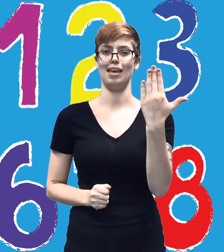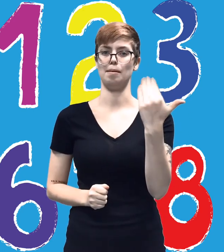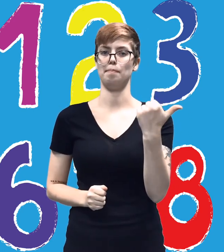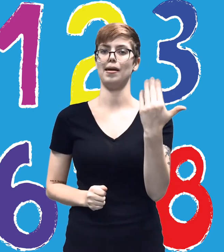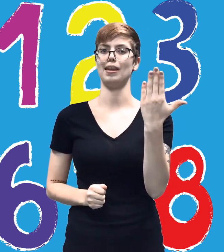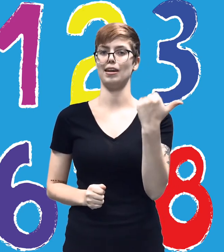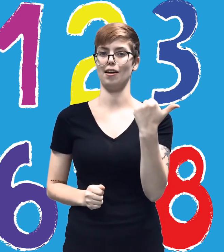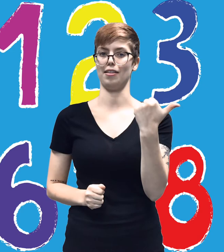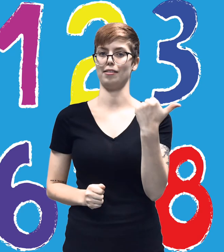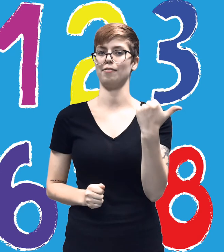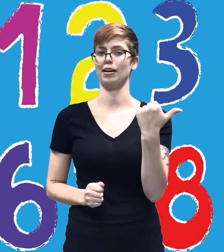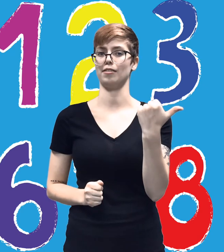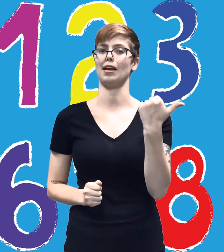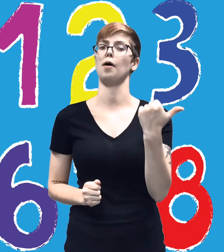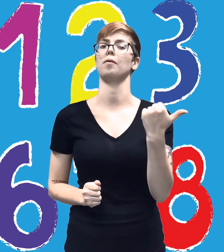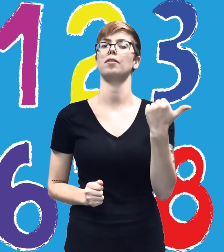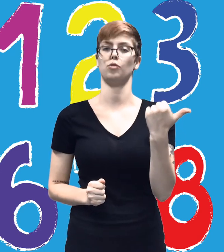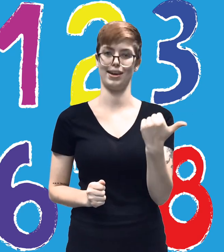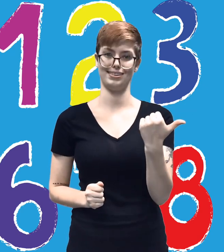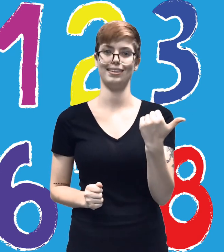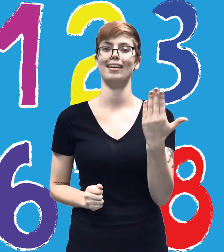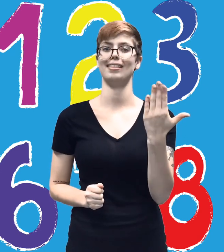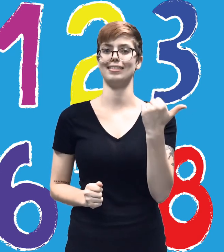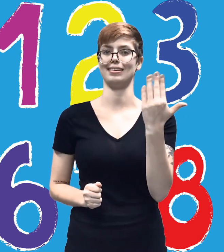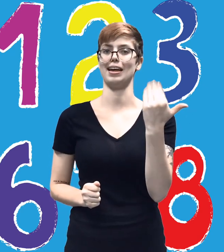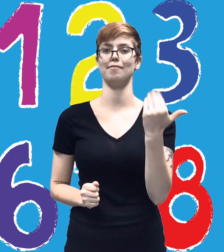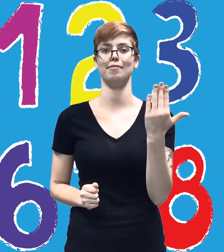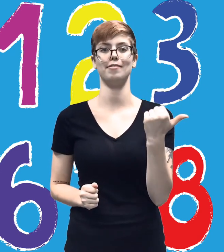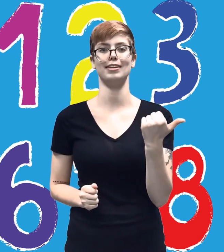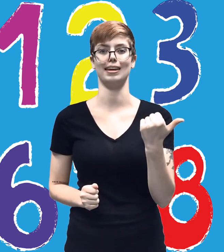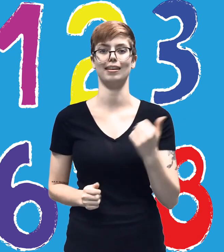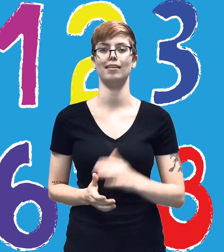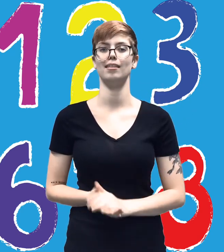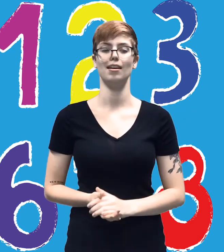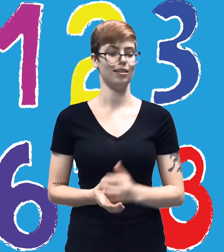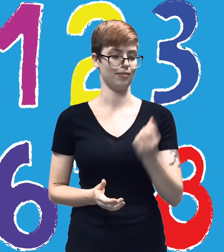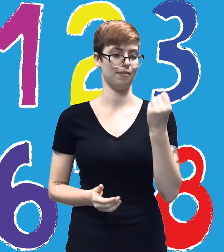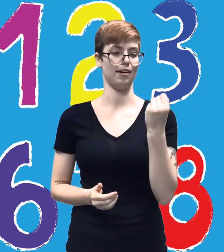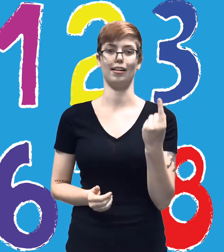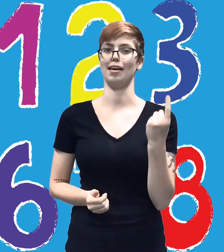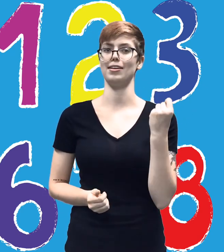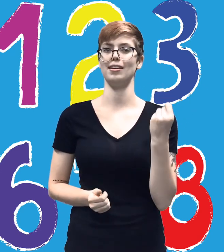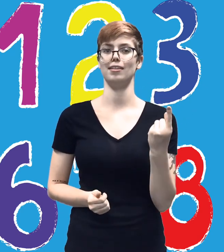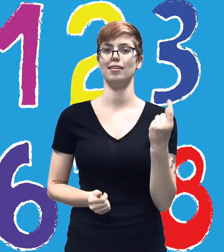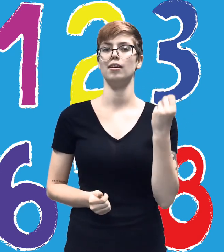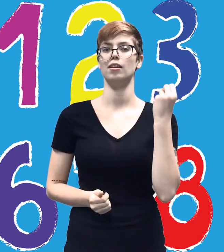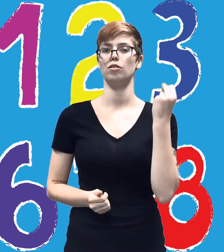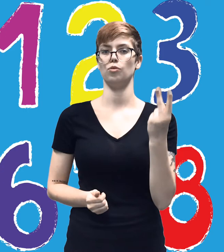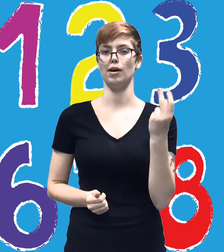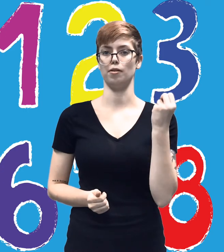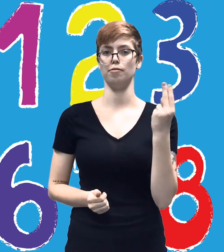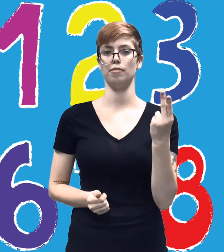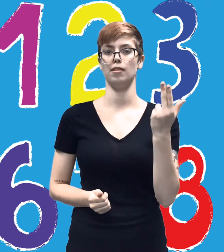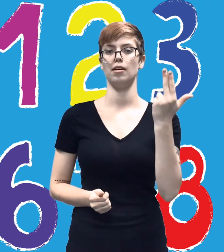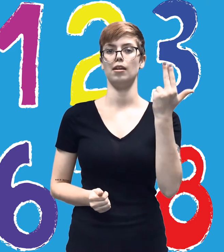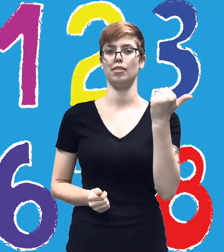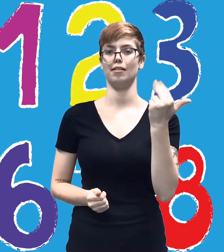then bending your other fingers down twice. That's a sign for 15. So we have 11, 12,